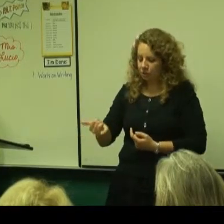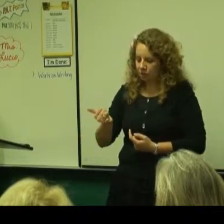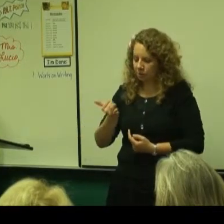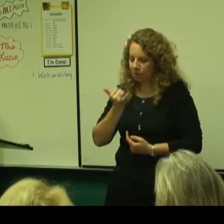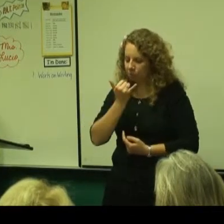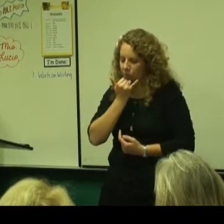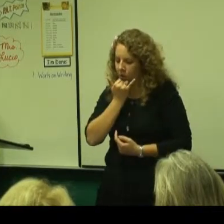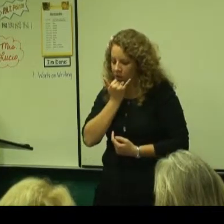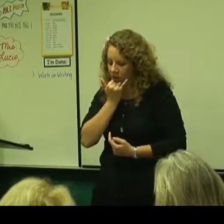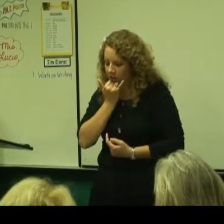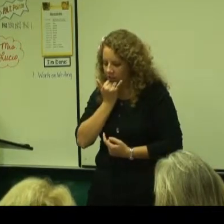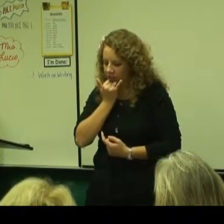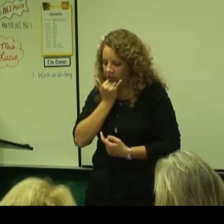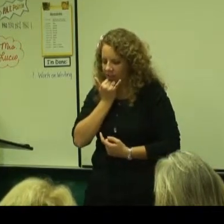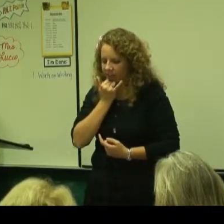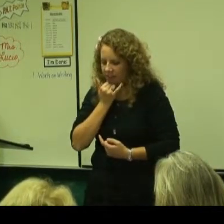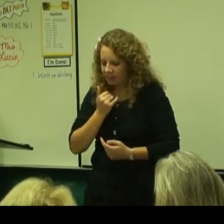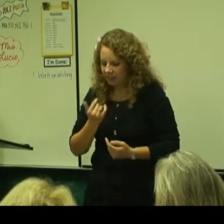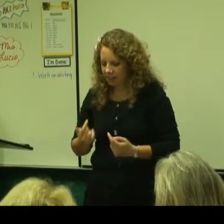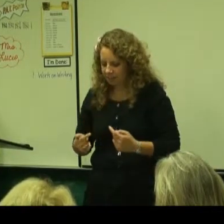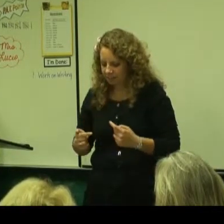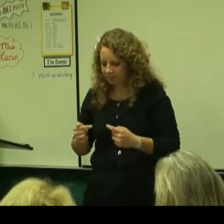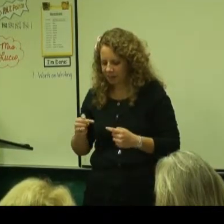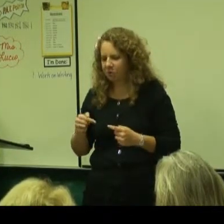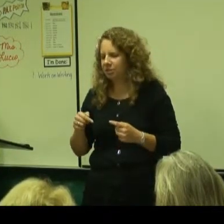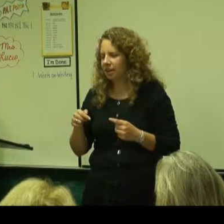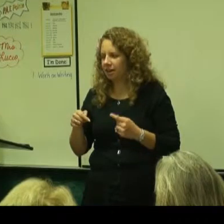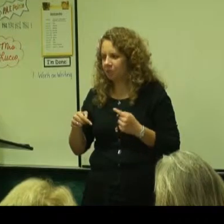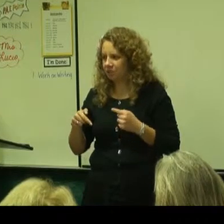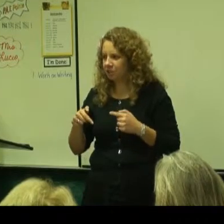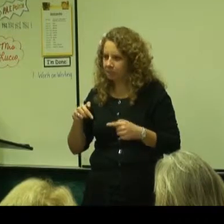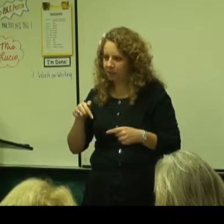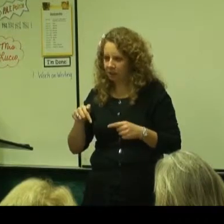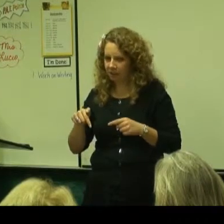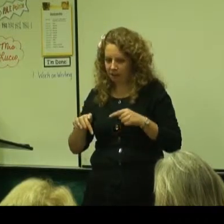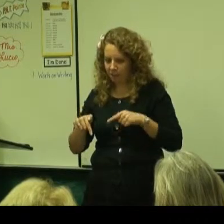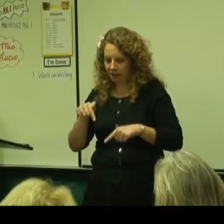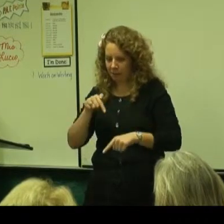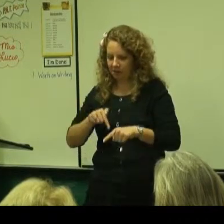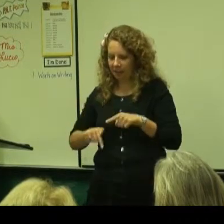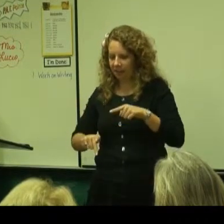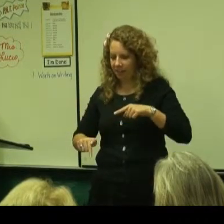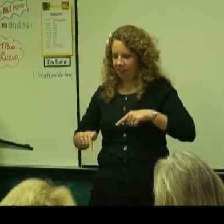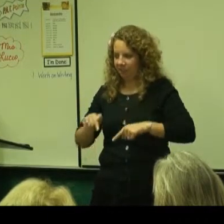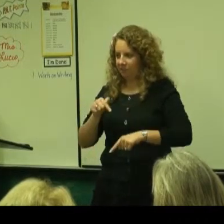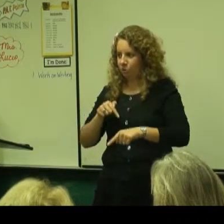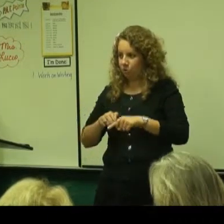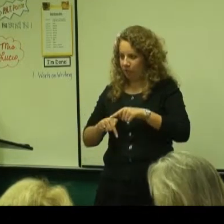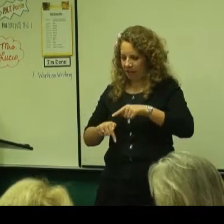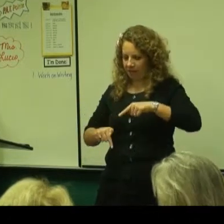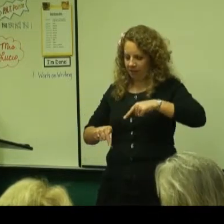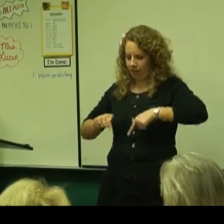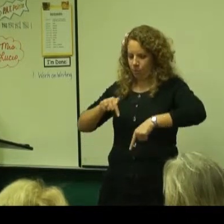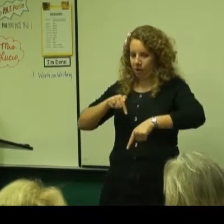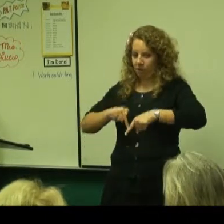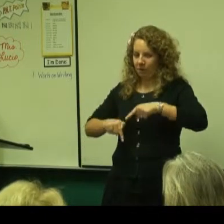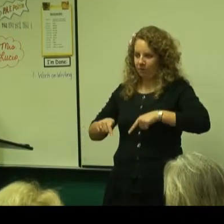So when I'm wrong, and I don't know exactly what this is, but I call it like backpedaling. Like if you could like kind of walk backwards,